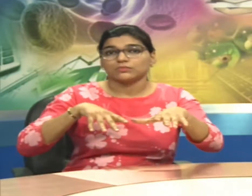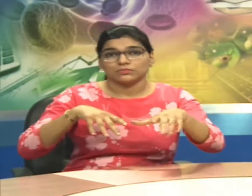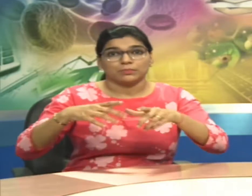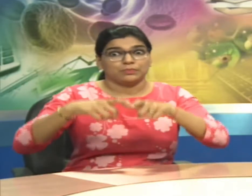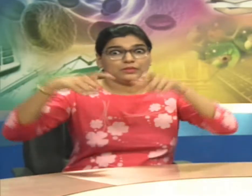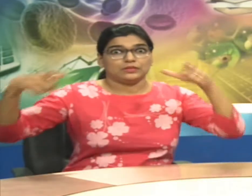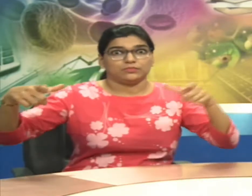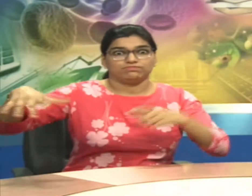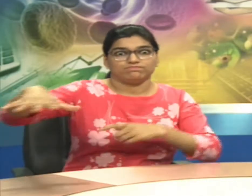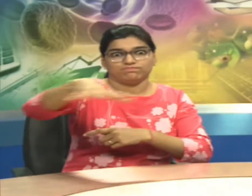City.